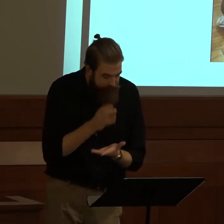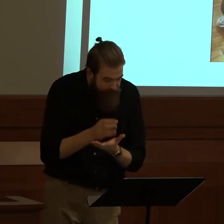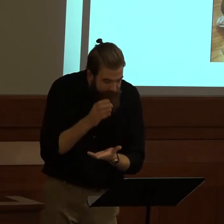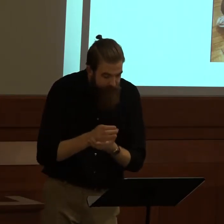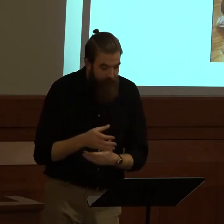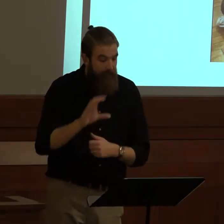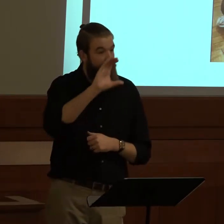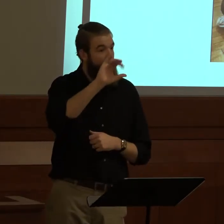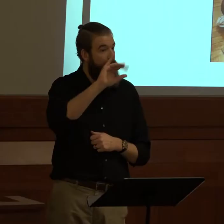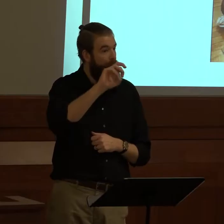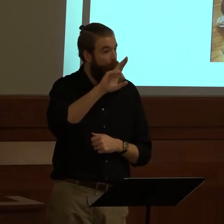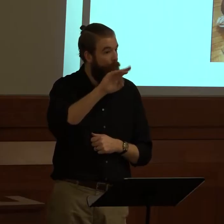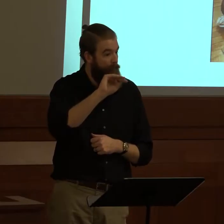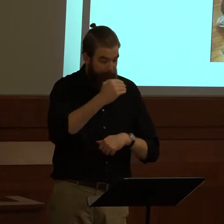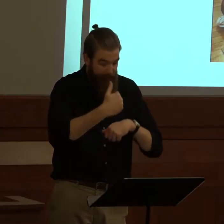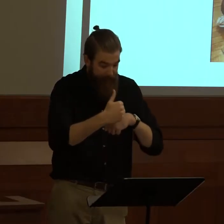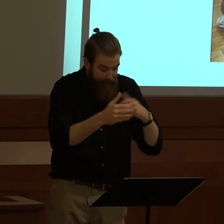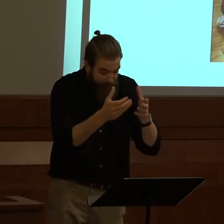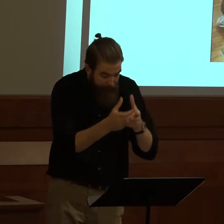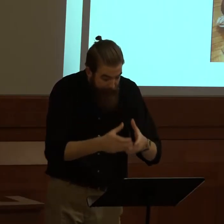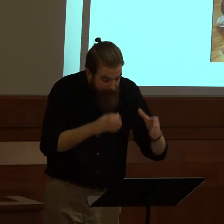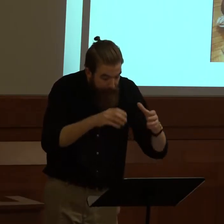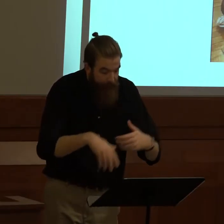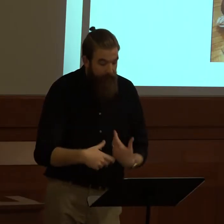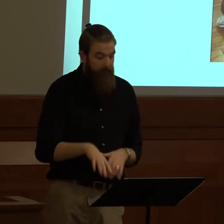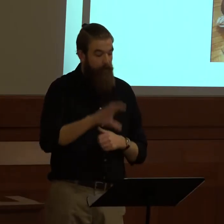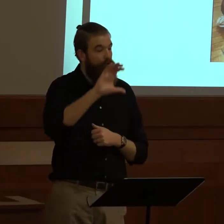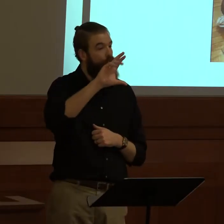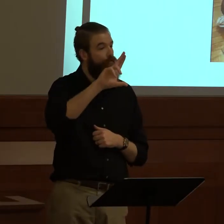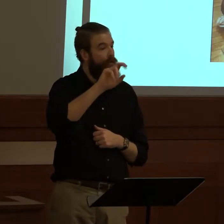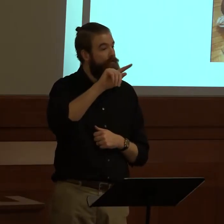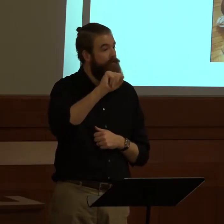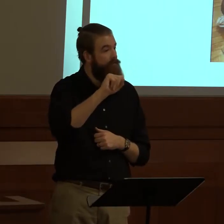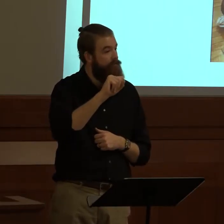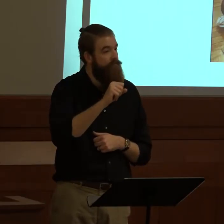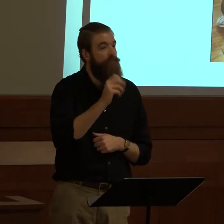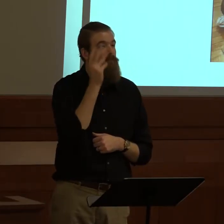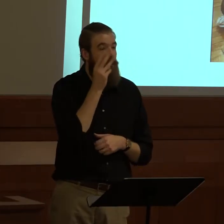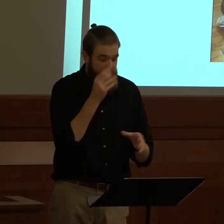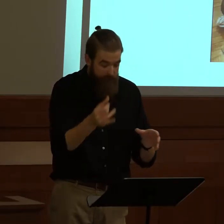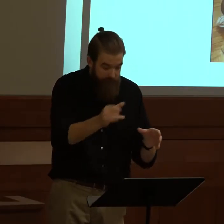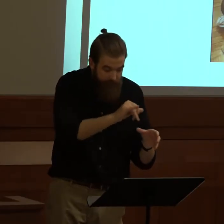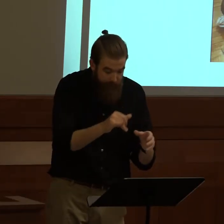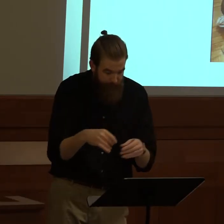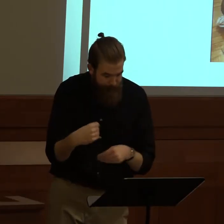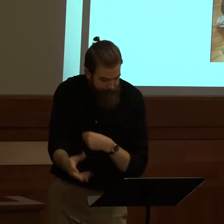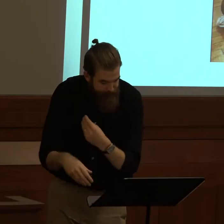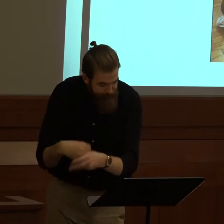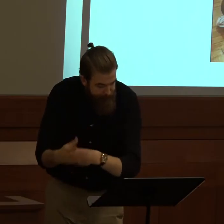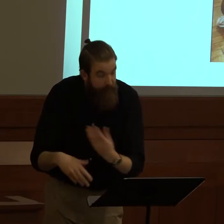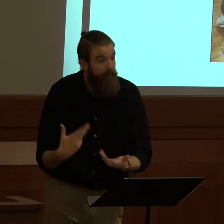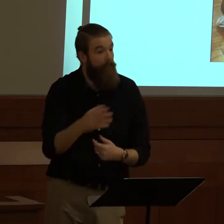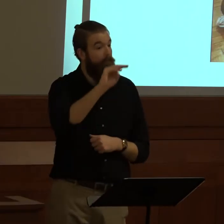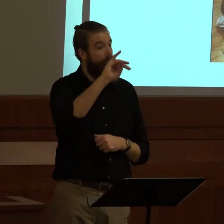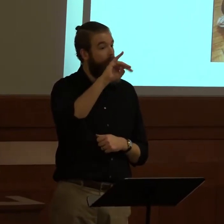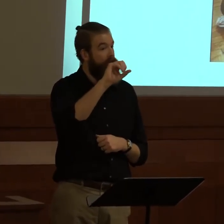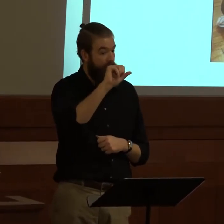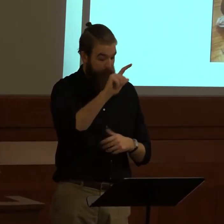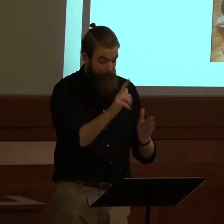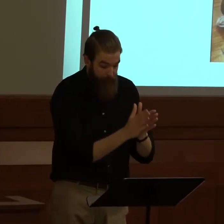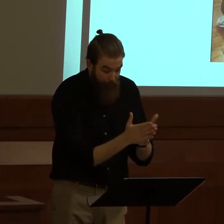She was so pleased to encourage her son's budding piety, but Madame La Fonta felt a twinge of regret. She thought it